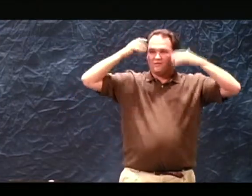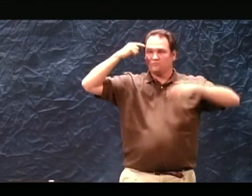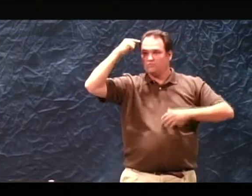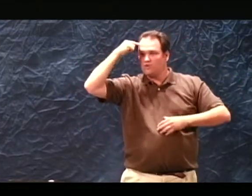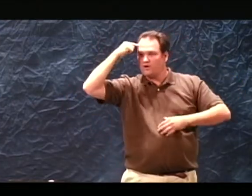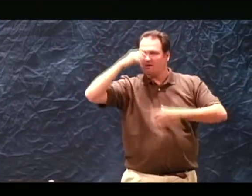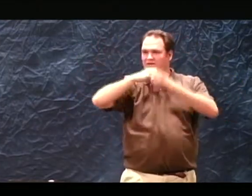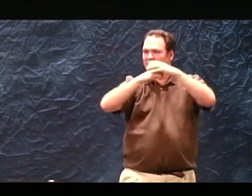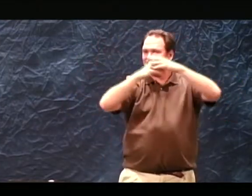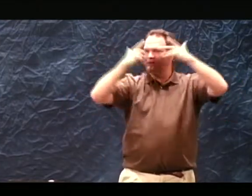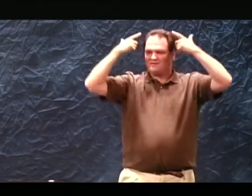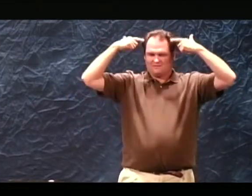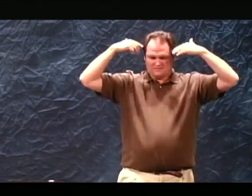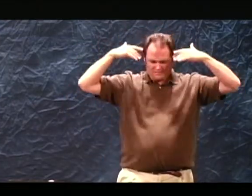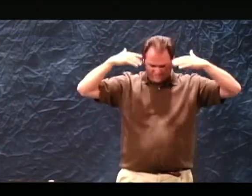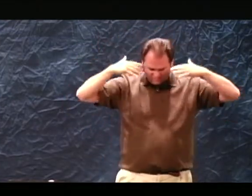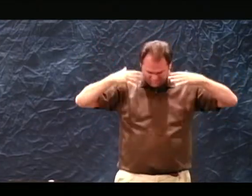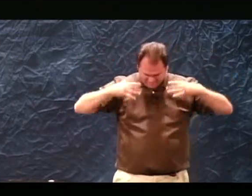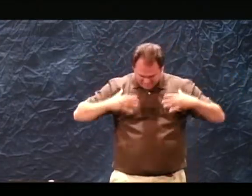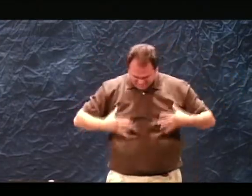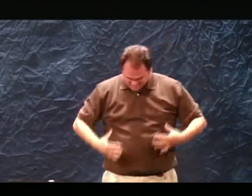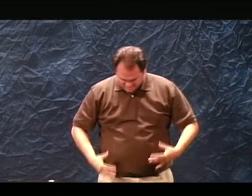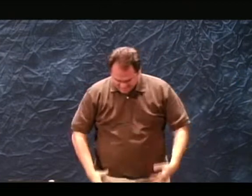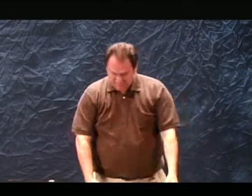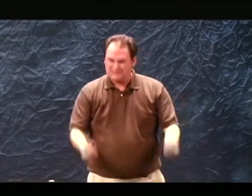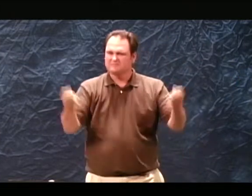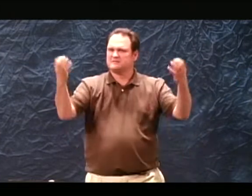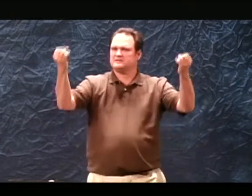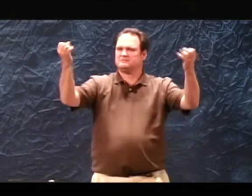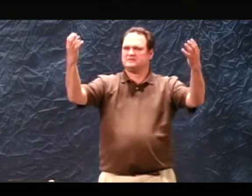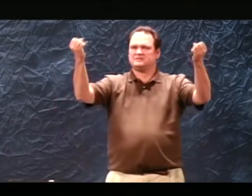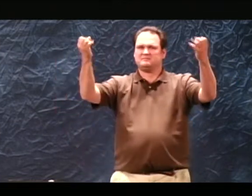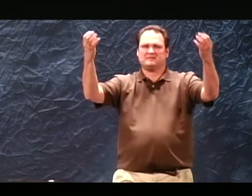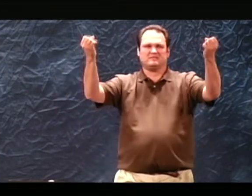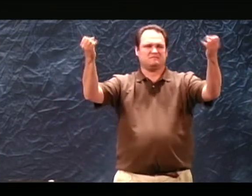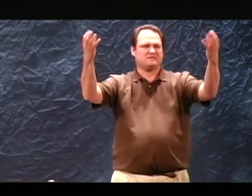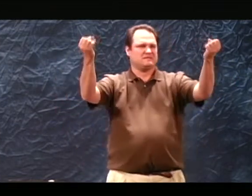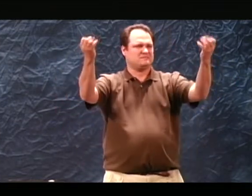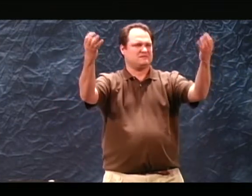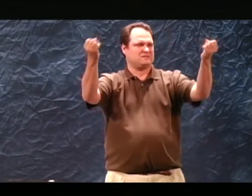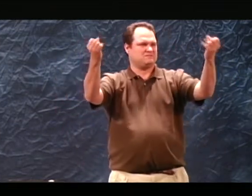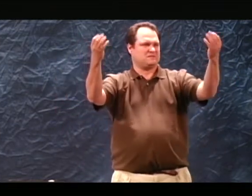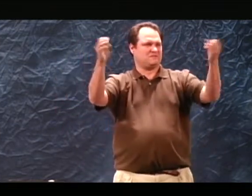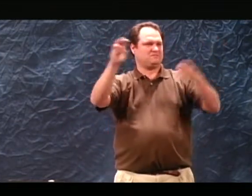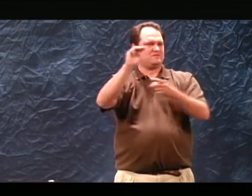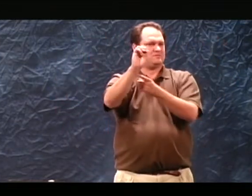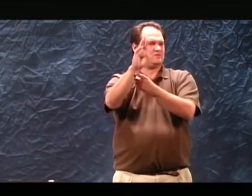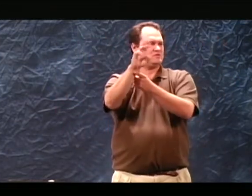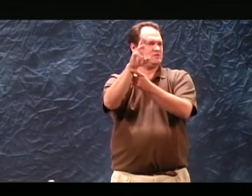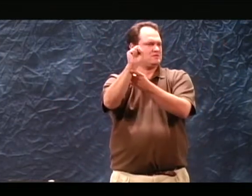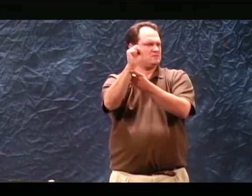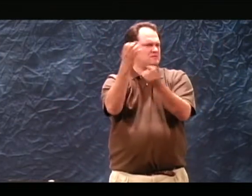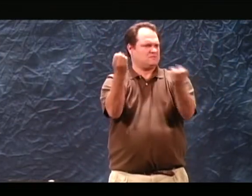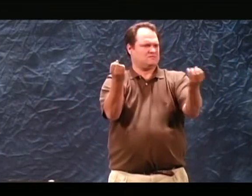a throat i have a brain all of that comprises one body there are many